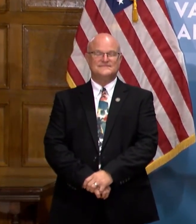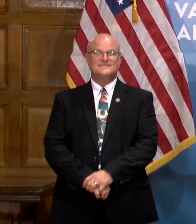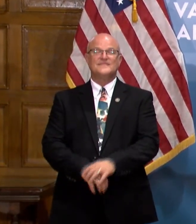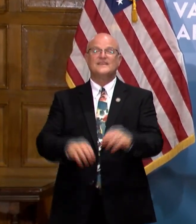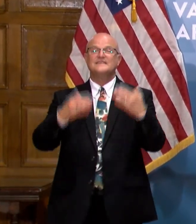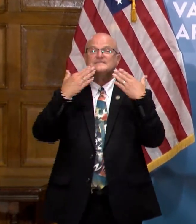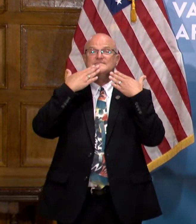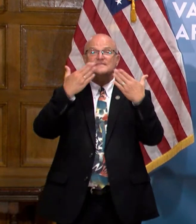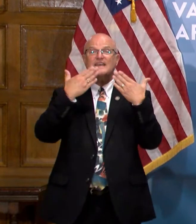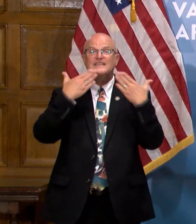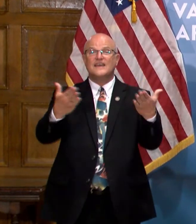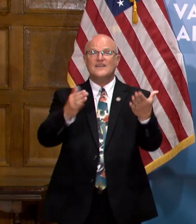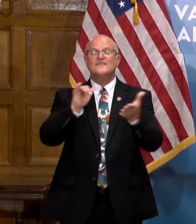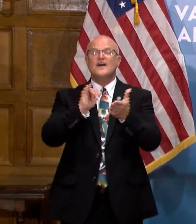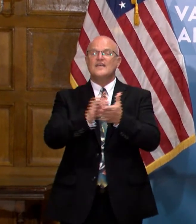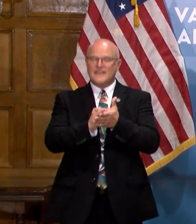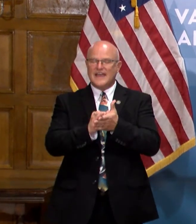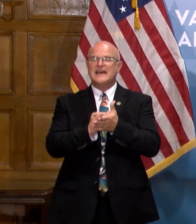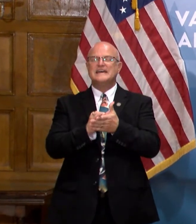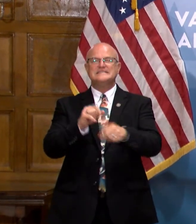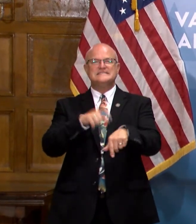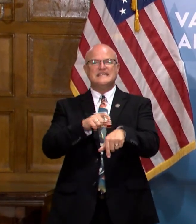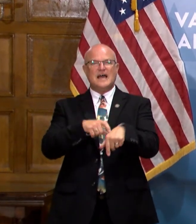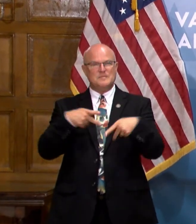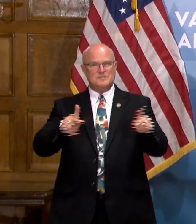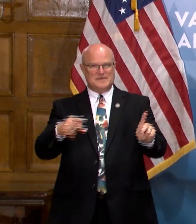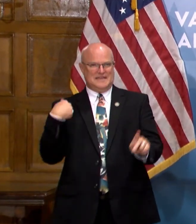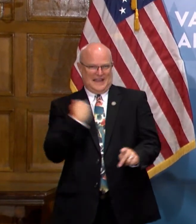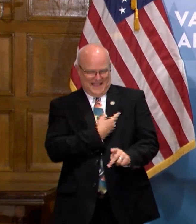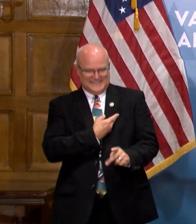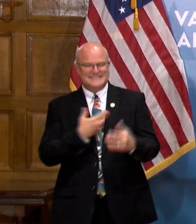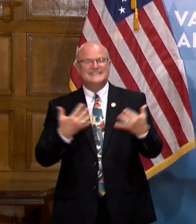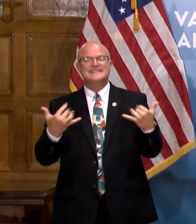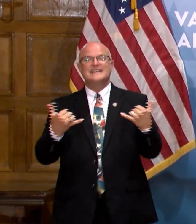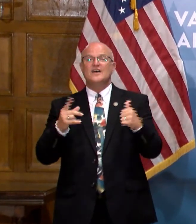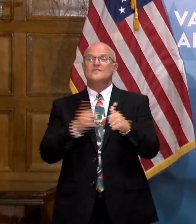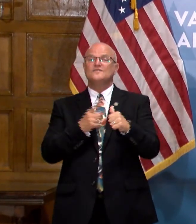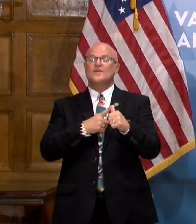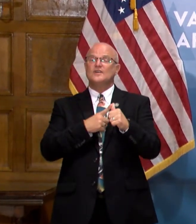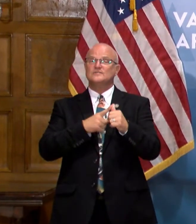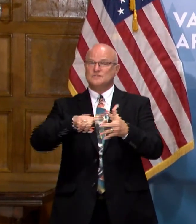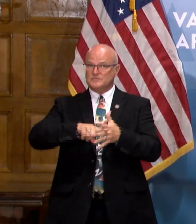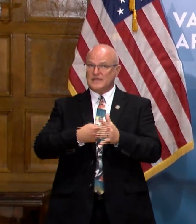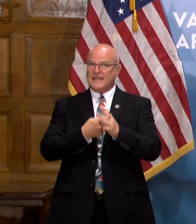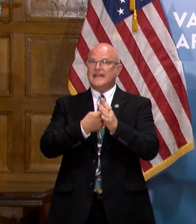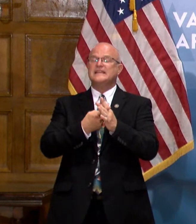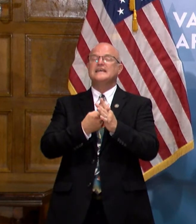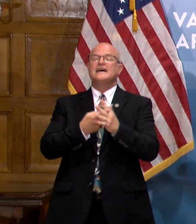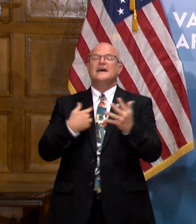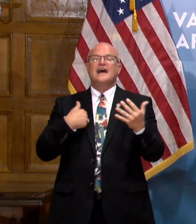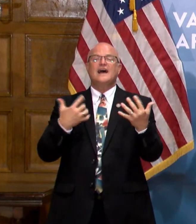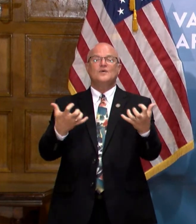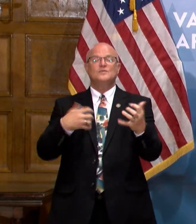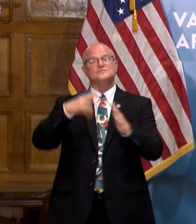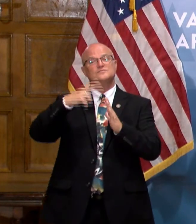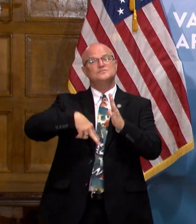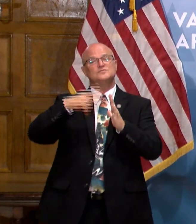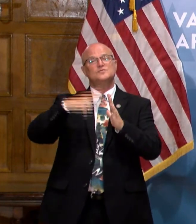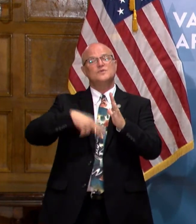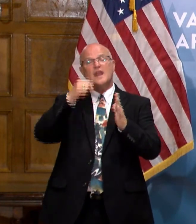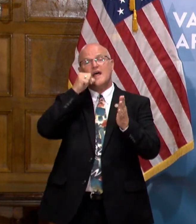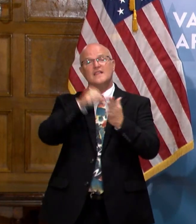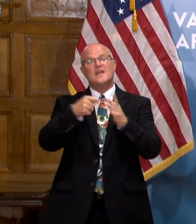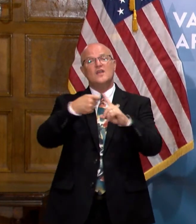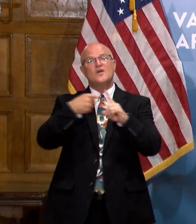All right, well, thank you for that indulgence. And first, as we kick this off, I want to read a